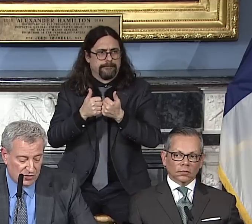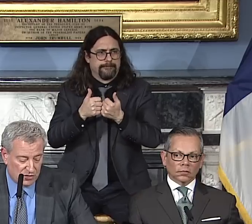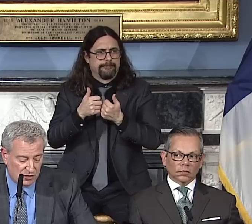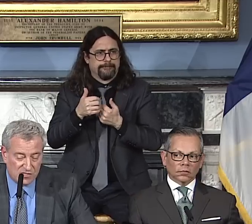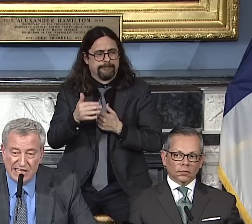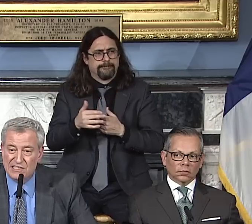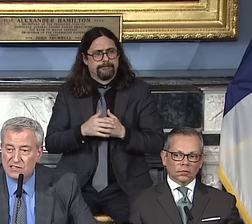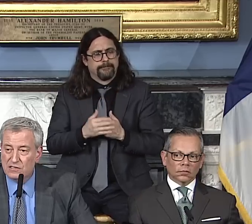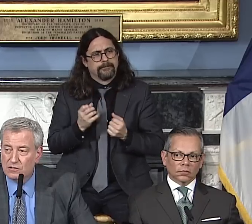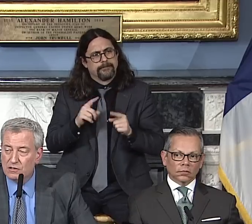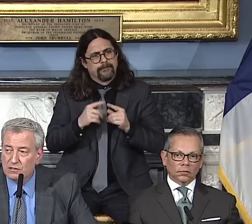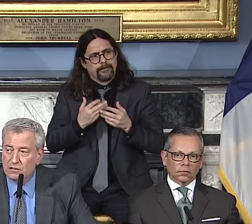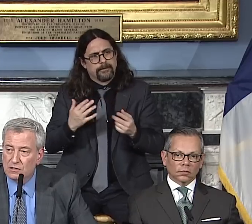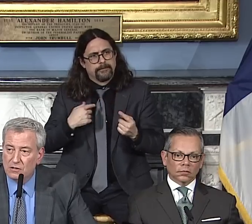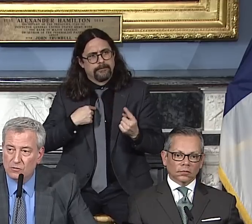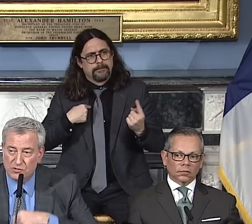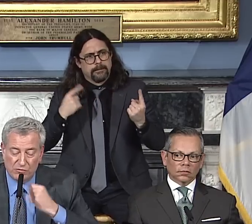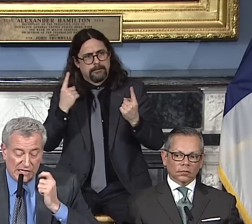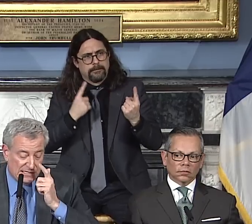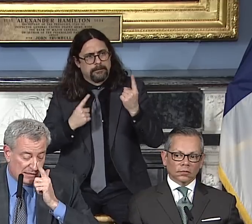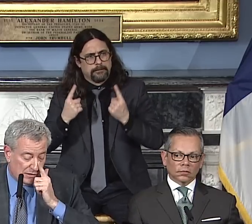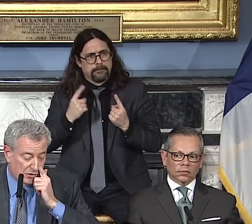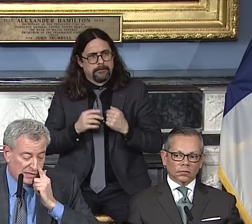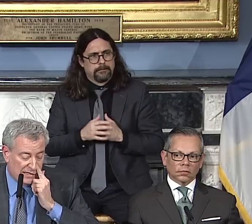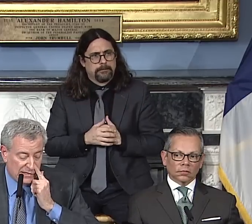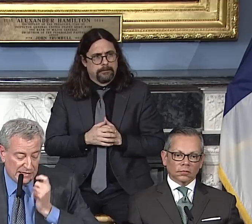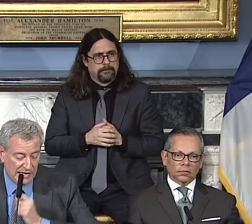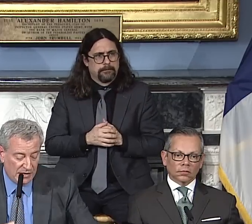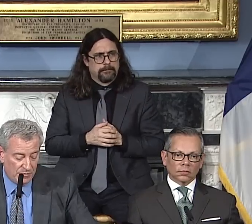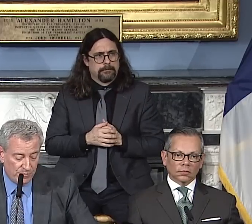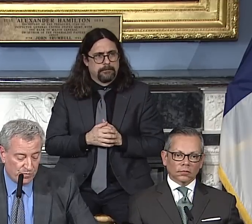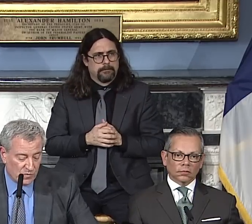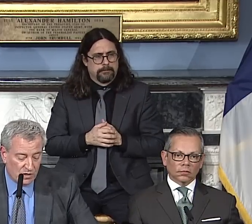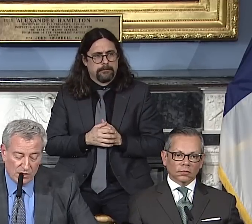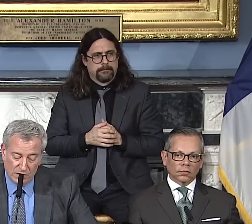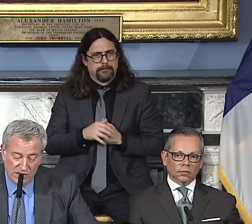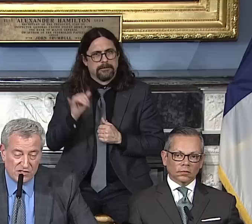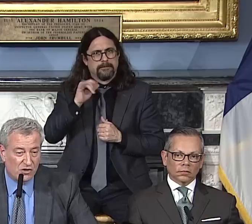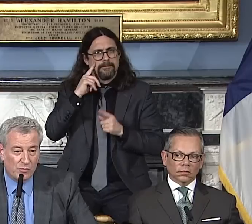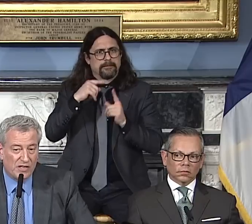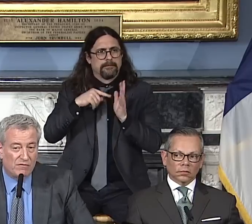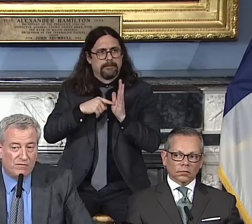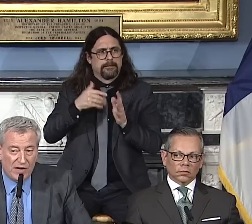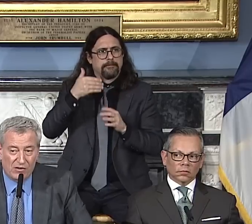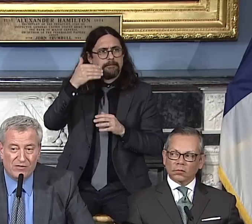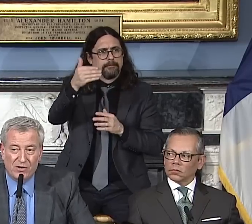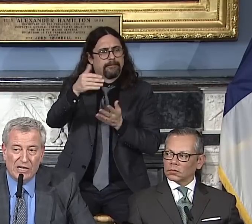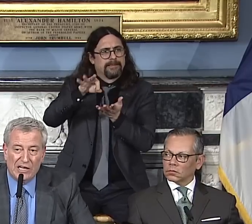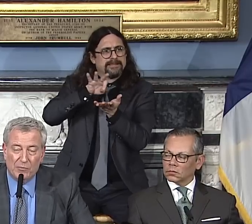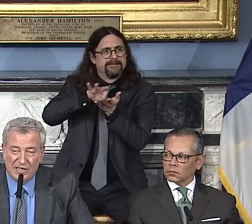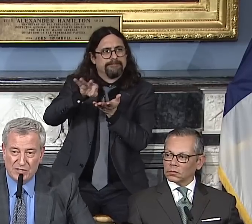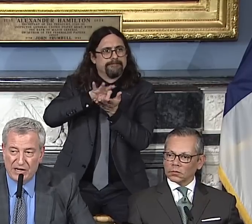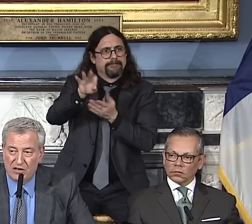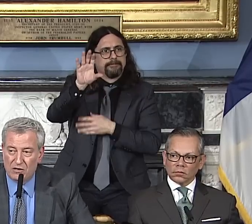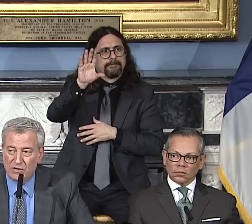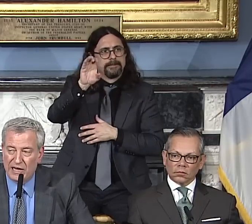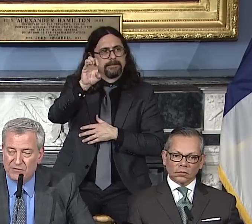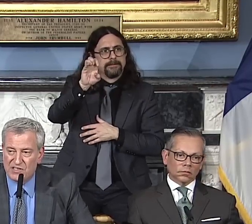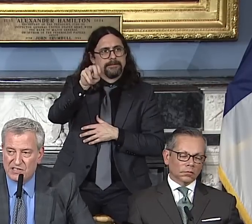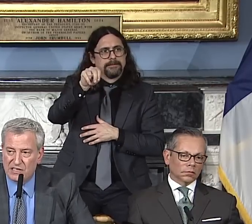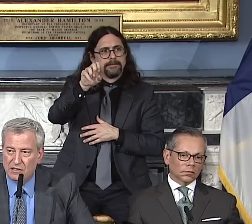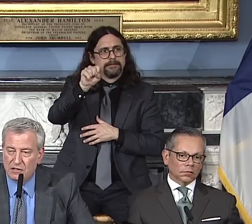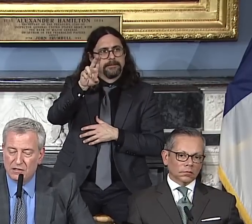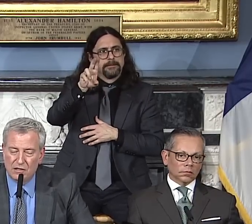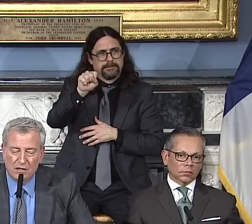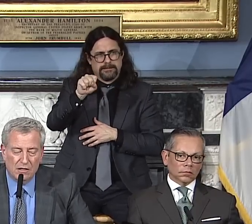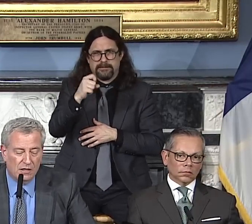which is the census. Was raised in the Q&A the other day. This is going to be a very, very complex matter, and we have